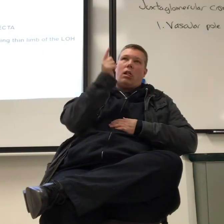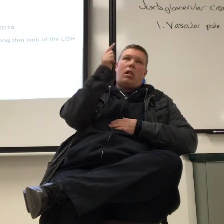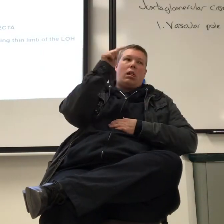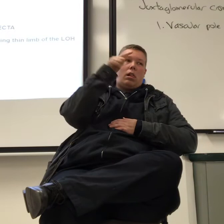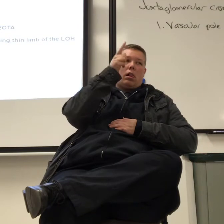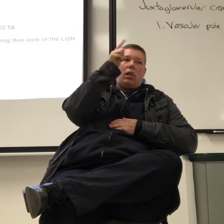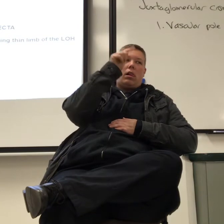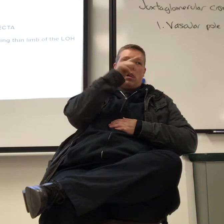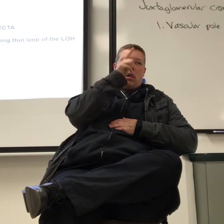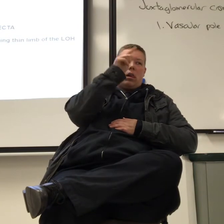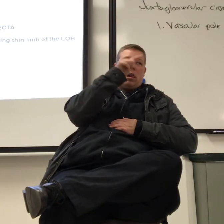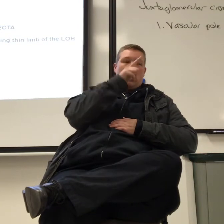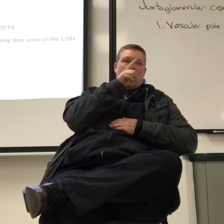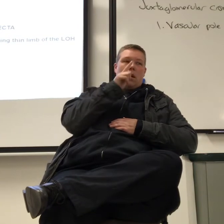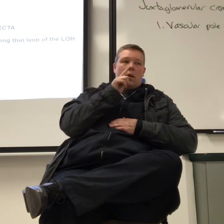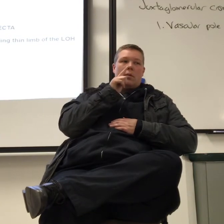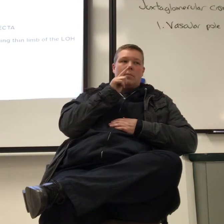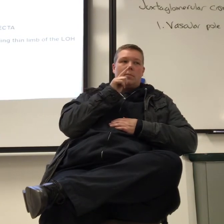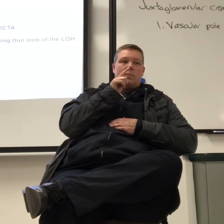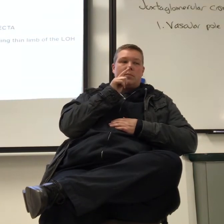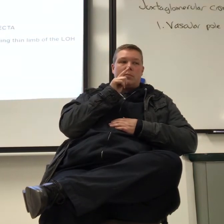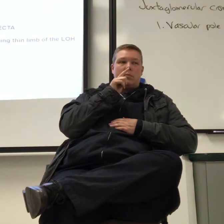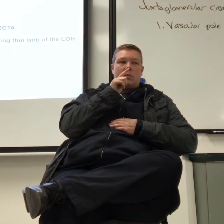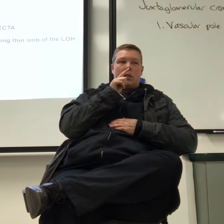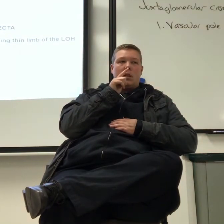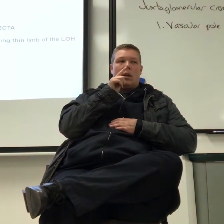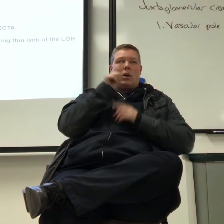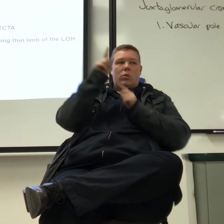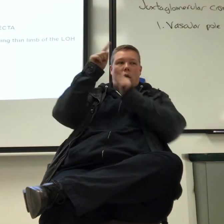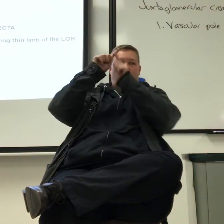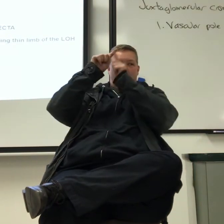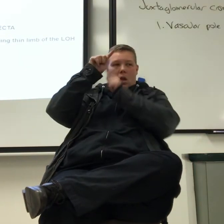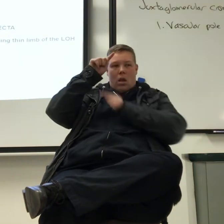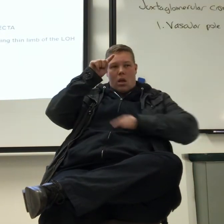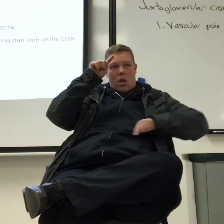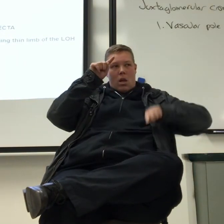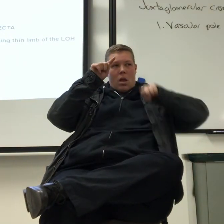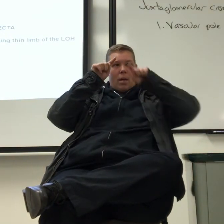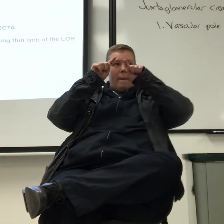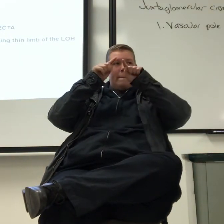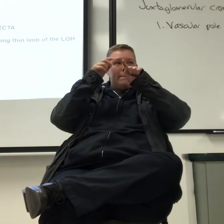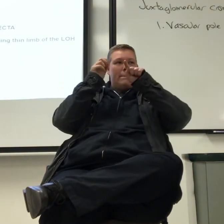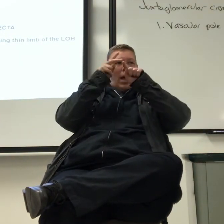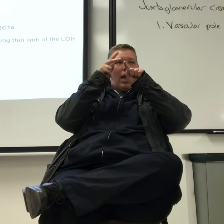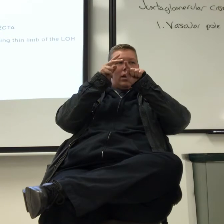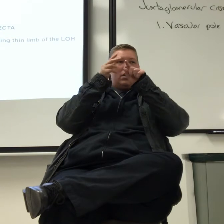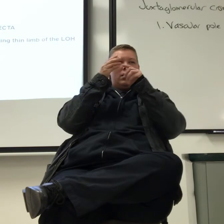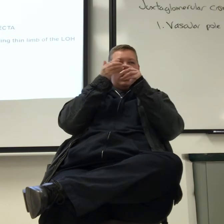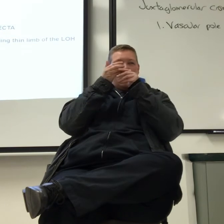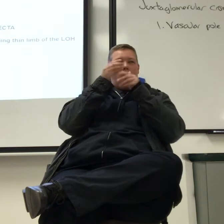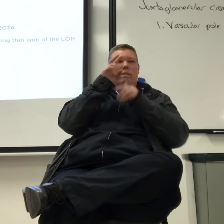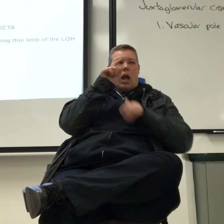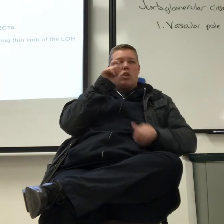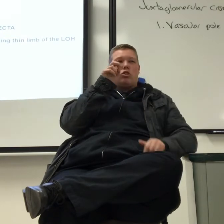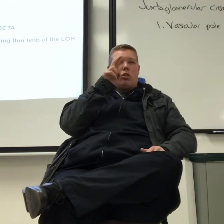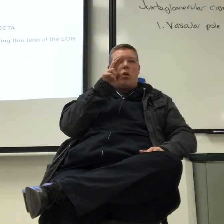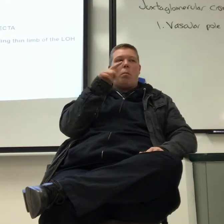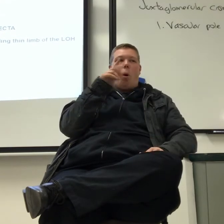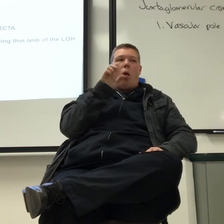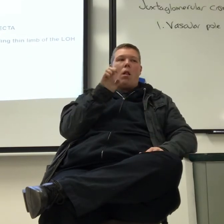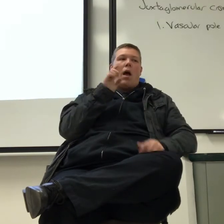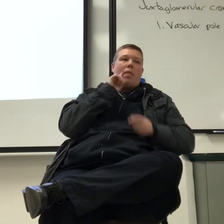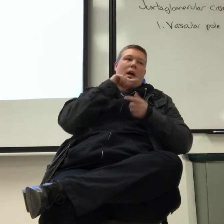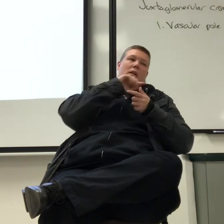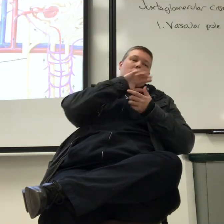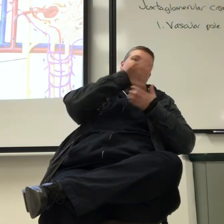always passes back at the beginning by the vascular pole and then into the collecting duct. So I